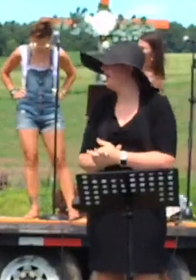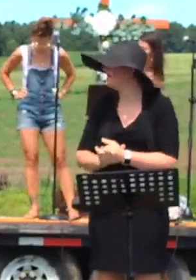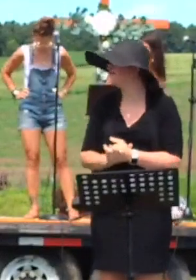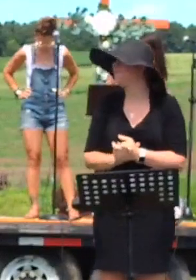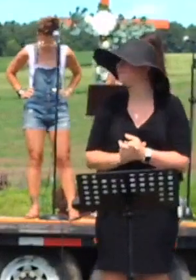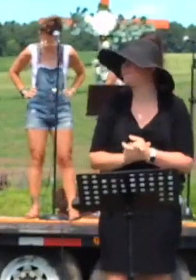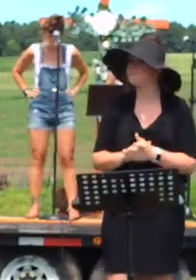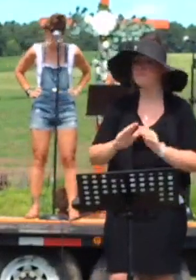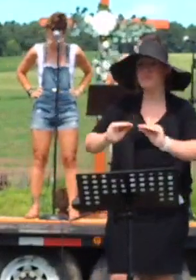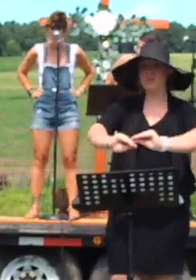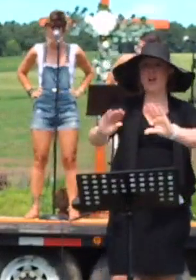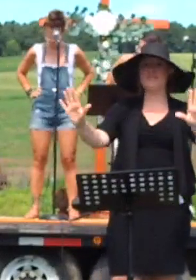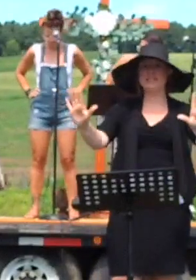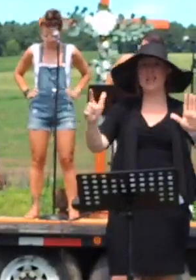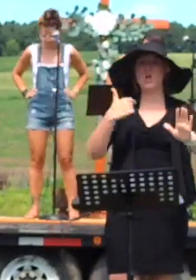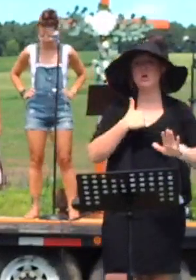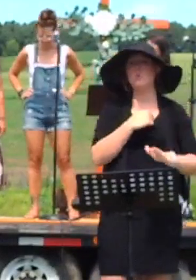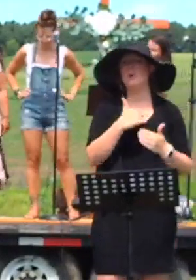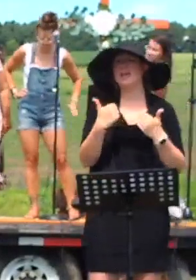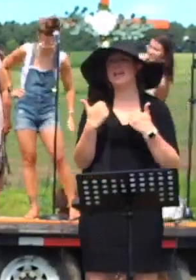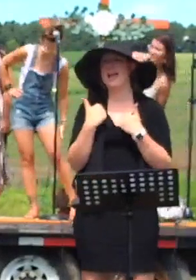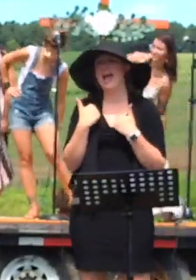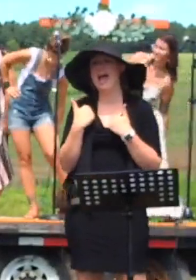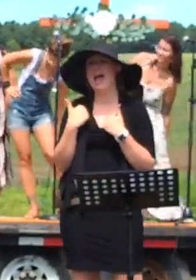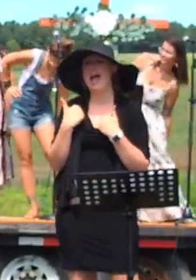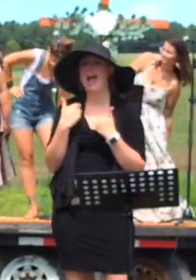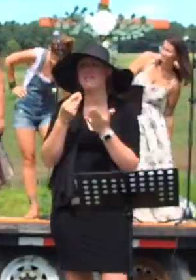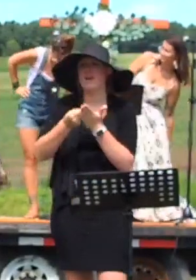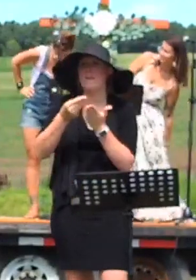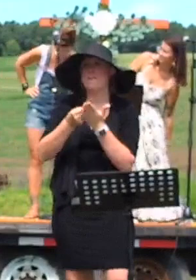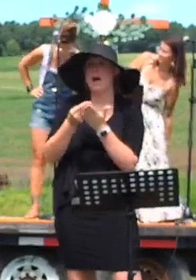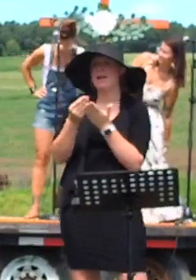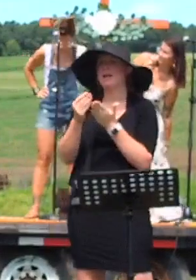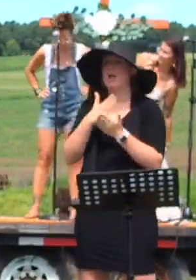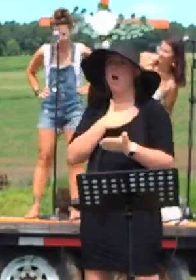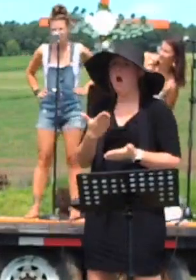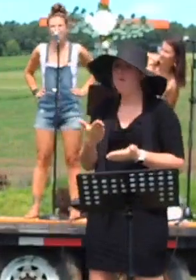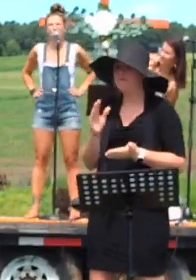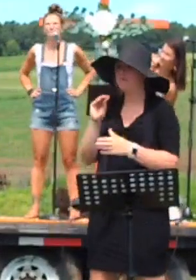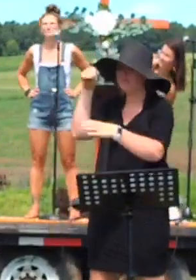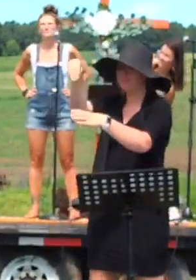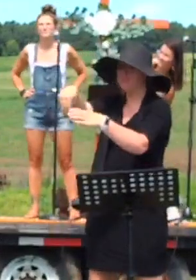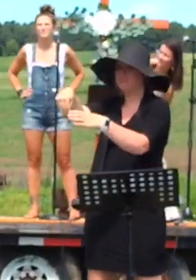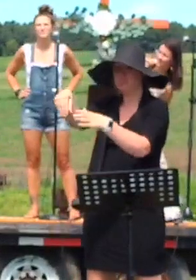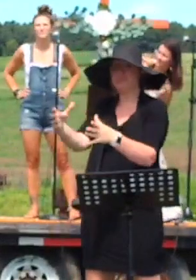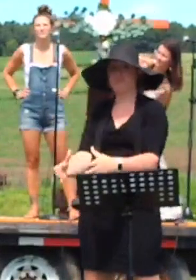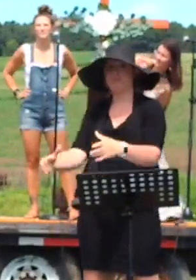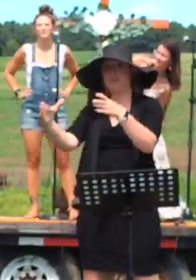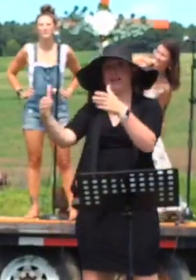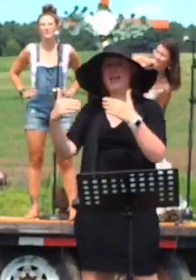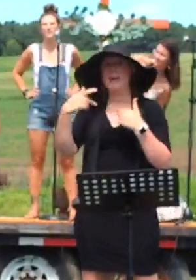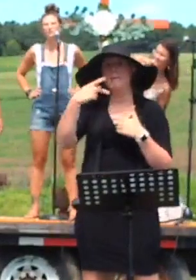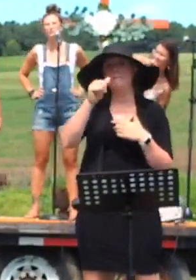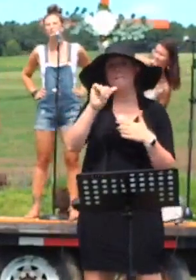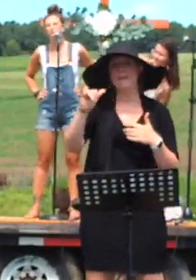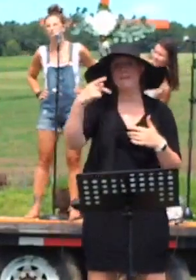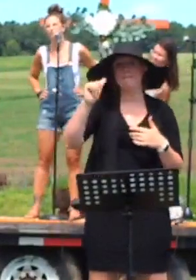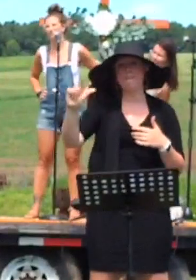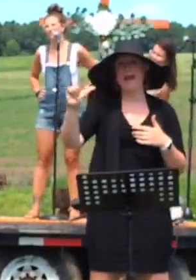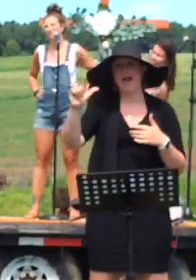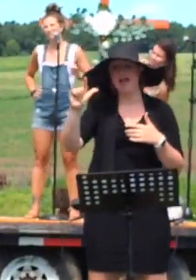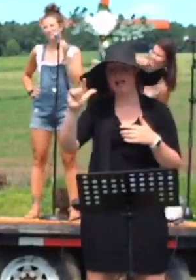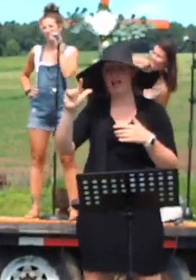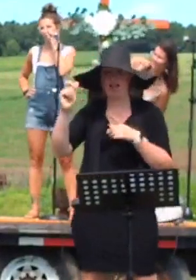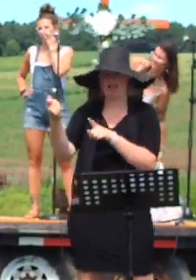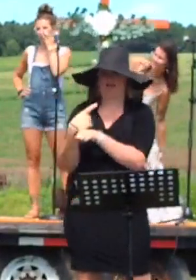know, obviously we have offerings and we take those, and we have when PayPal stuff happens, it all hits